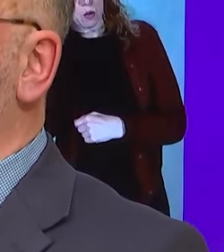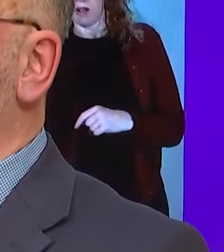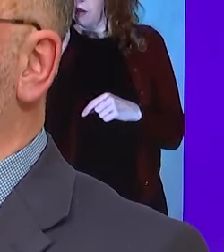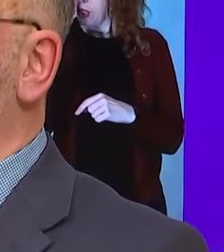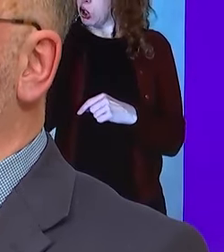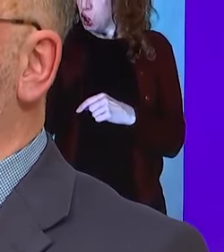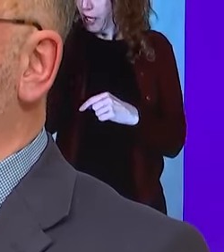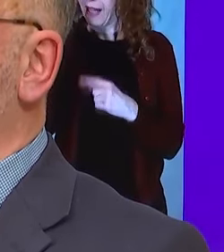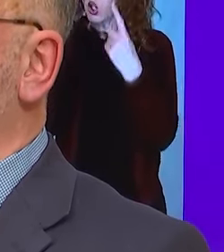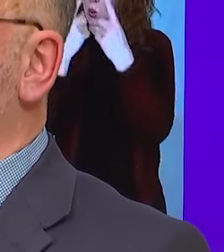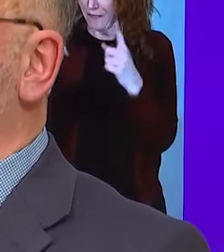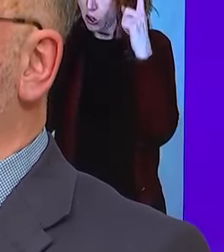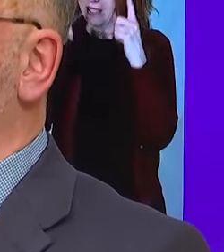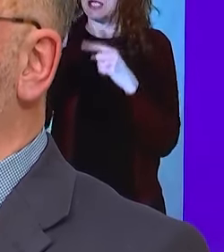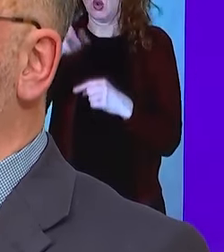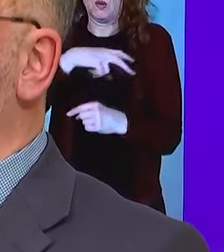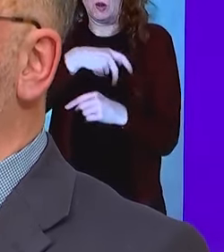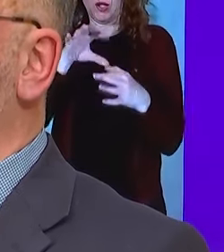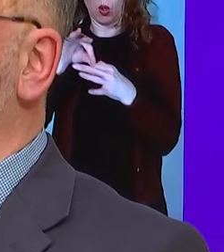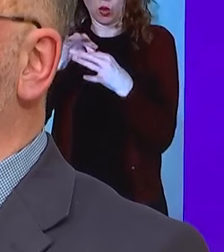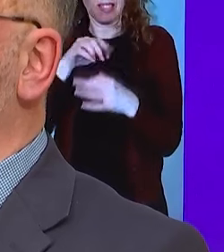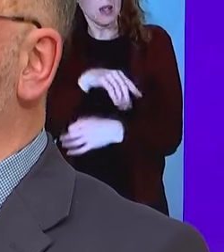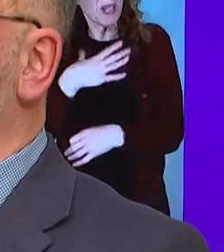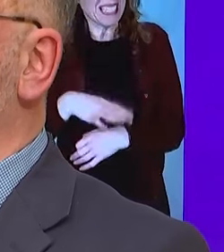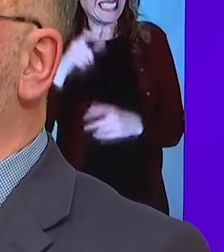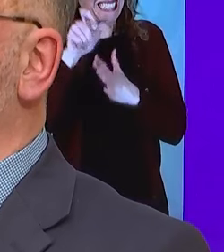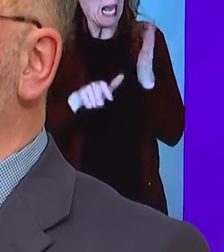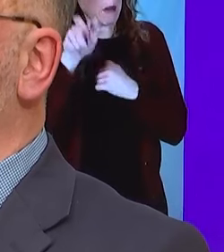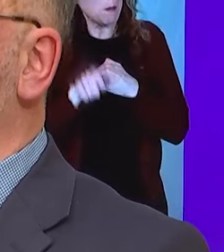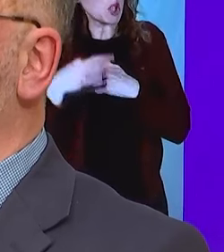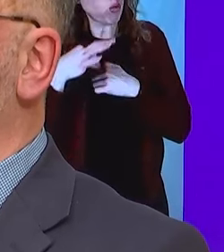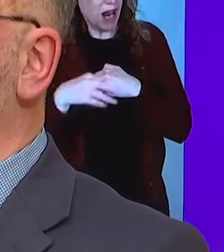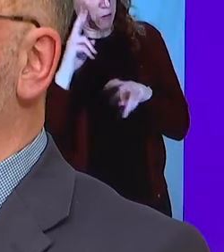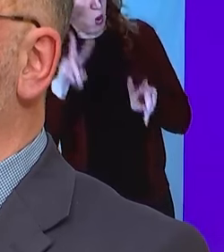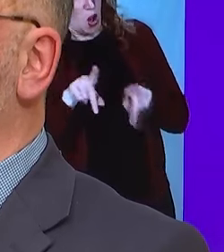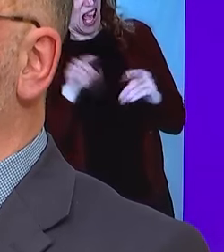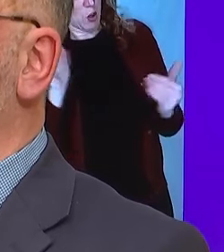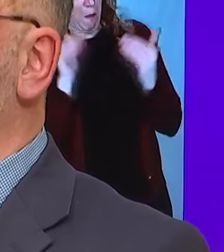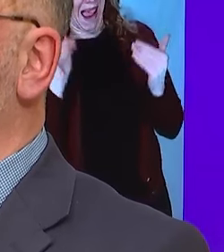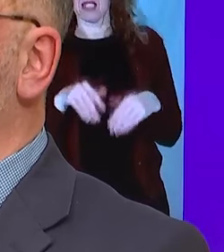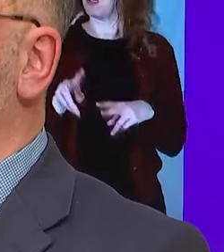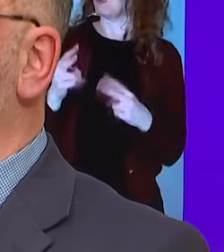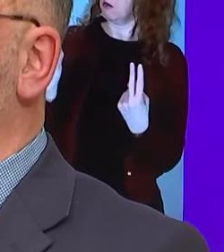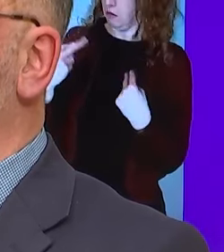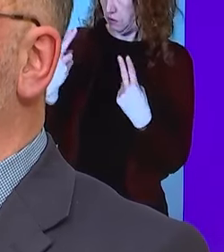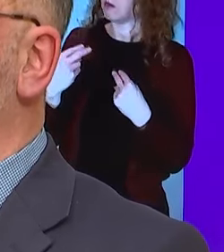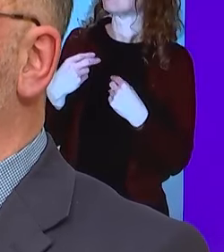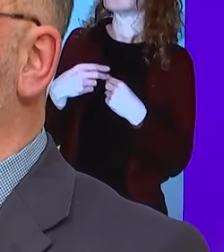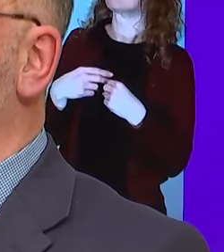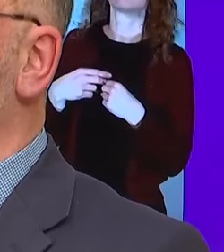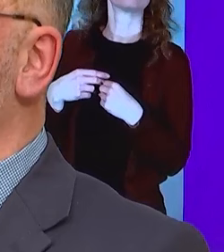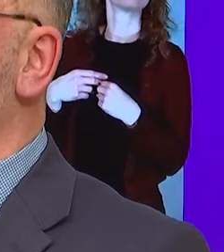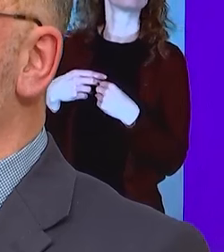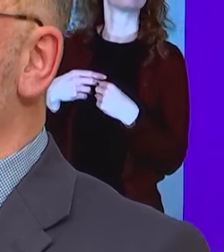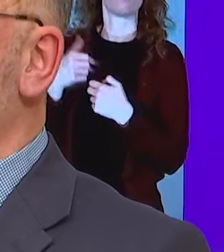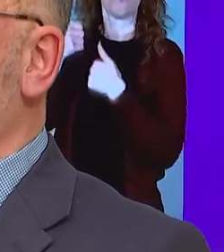University Students Association, need a disabled persons rep. Do you fancy it? You look like you'd fit the bill. To which I said, well